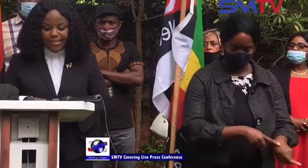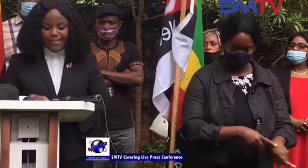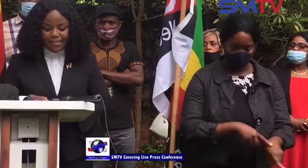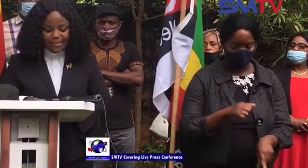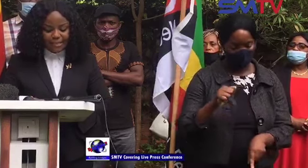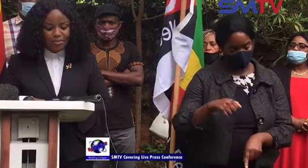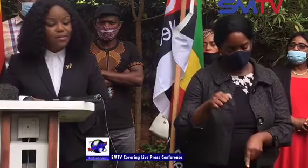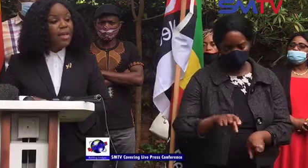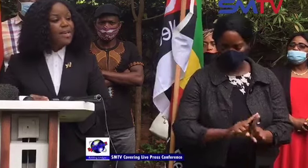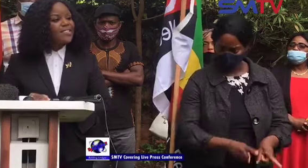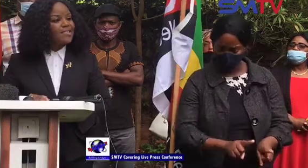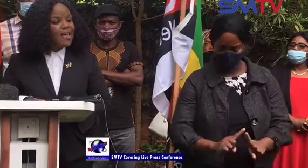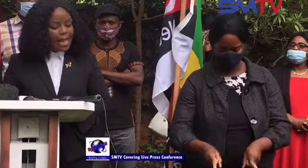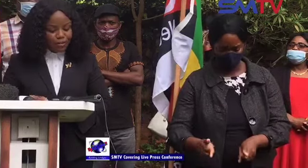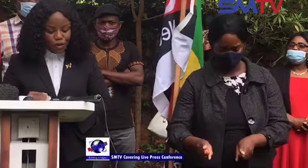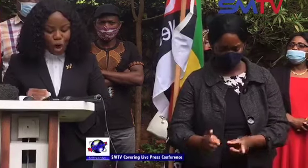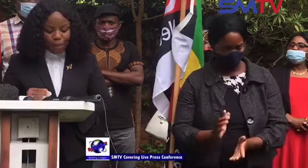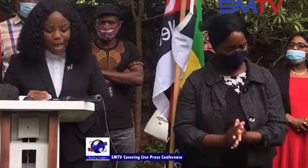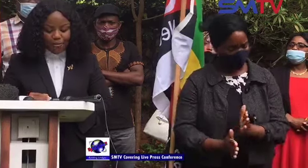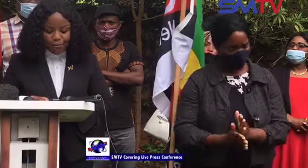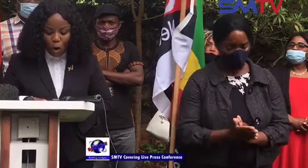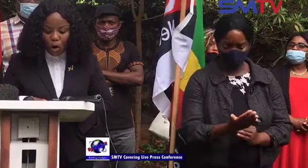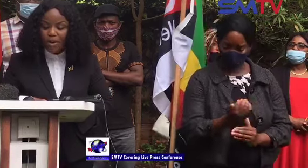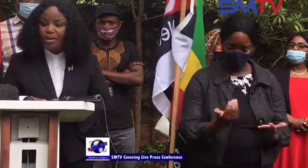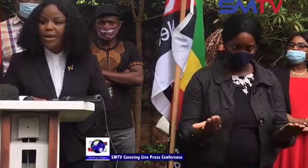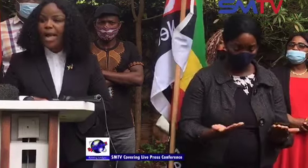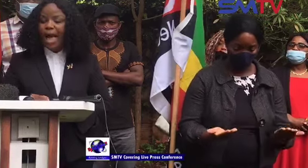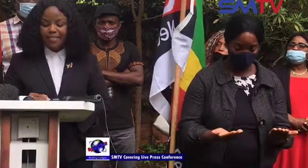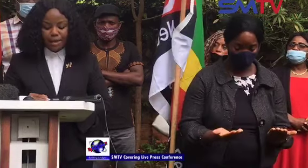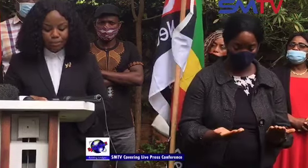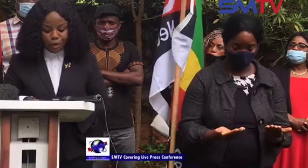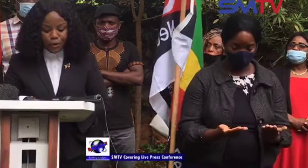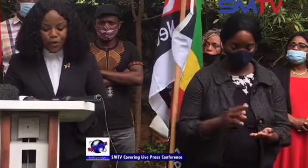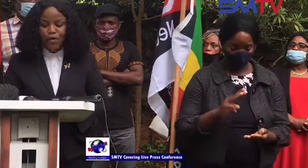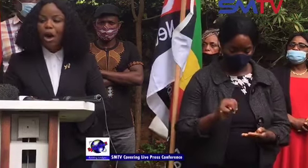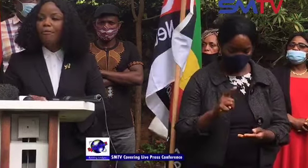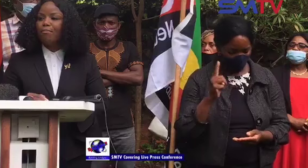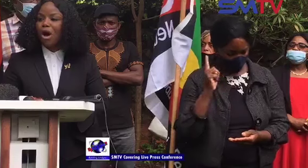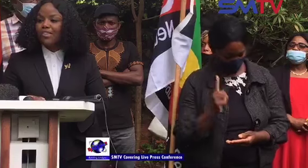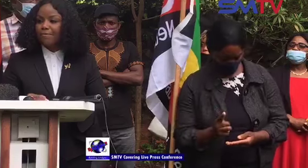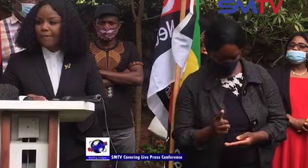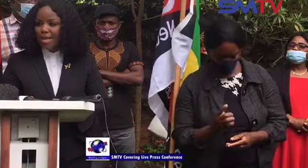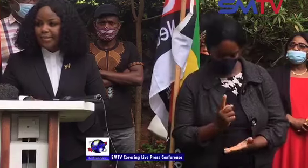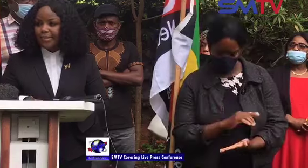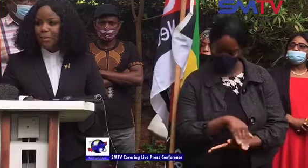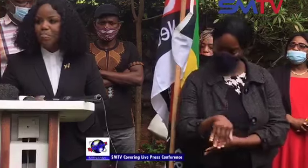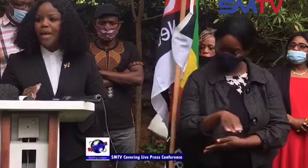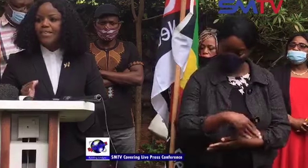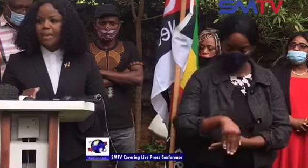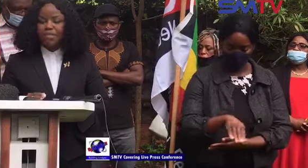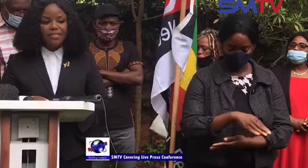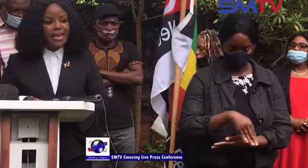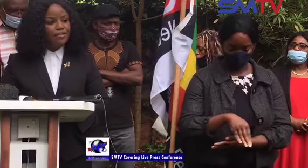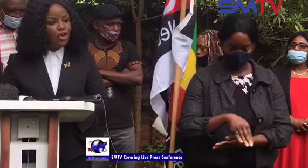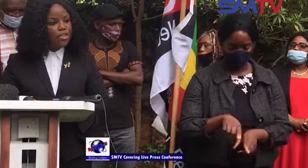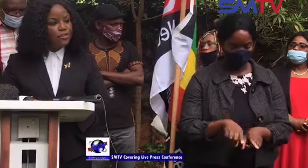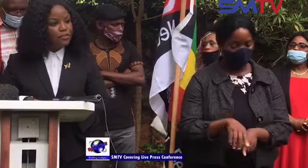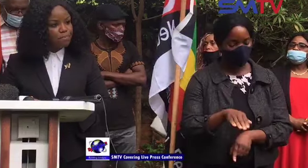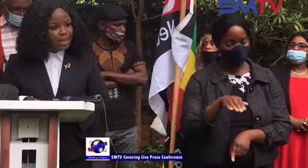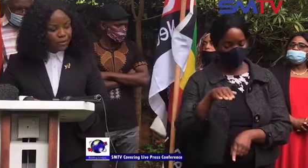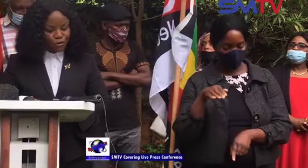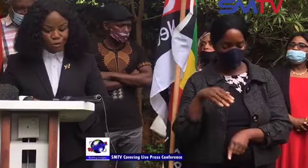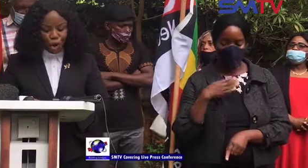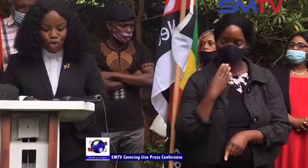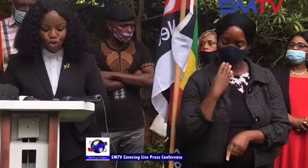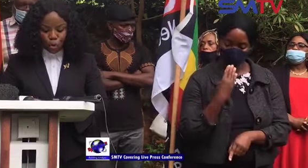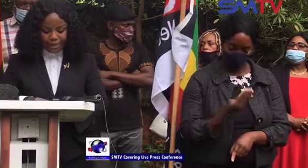implemented systems designed to combat fraud and the abuse of party funds, something that he's going to